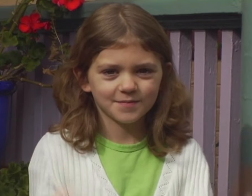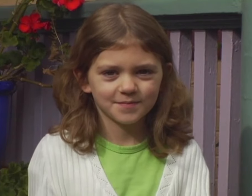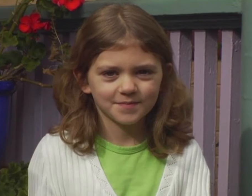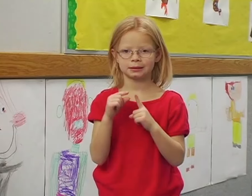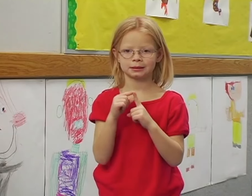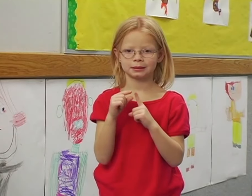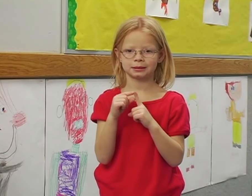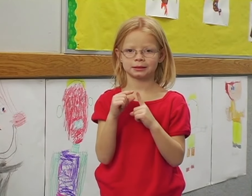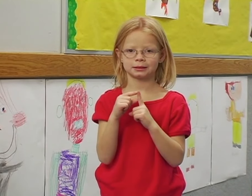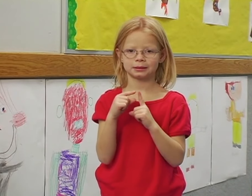Word.